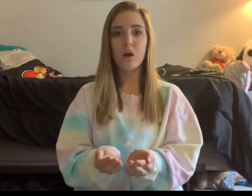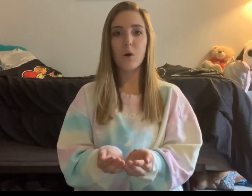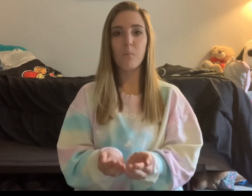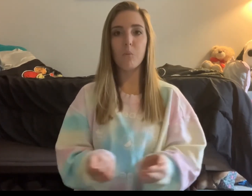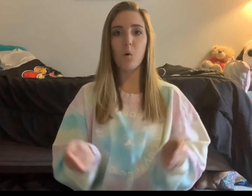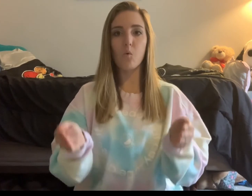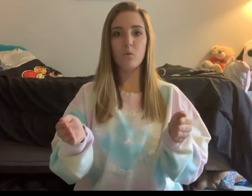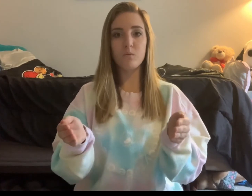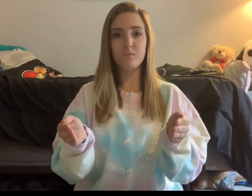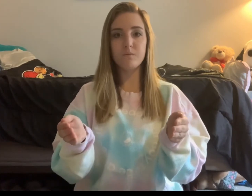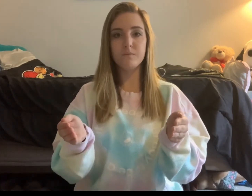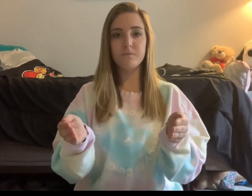Bowl.